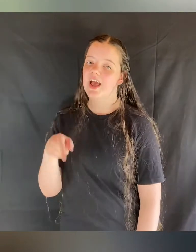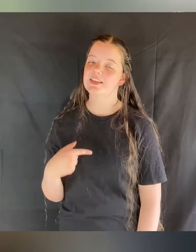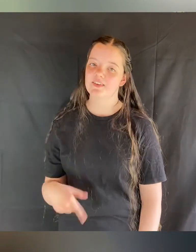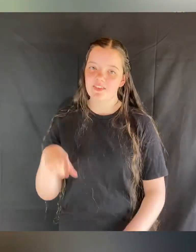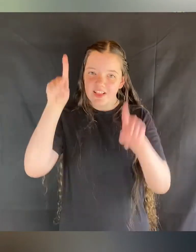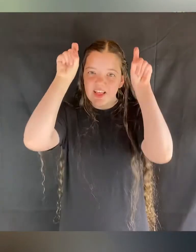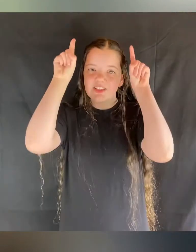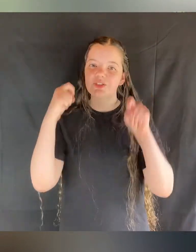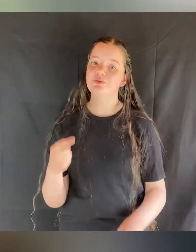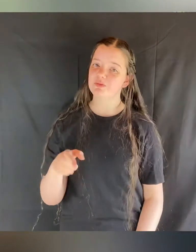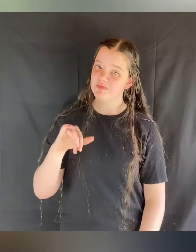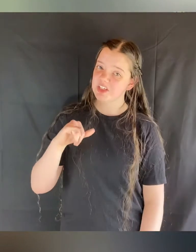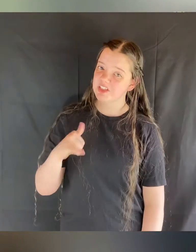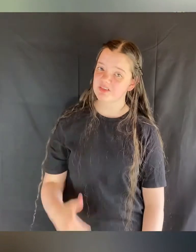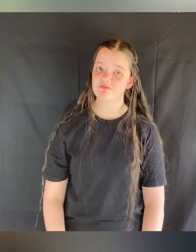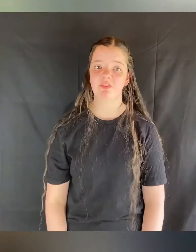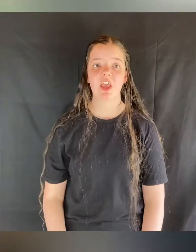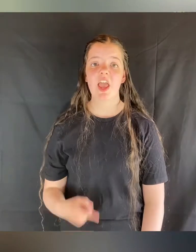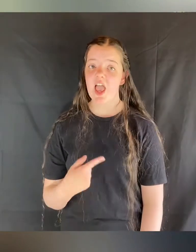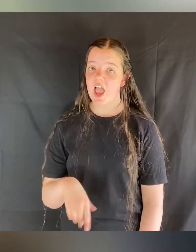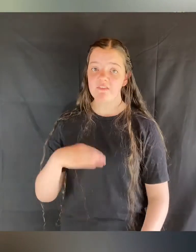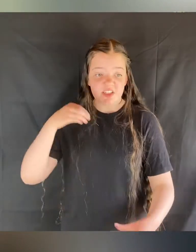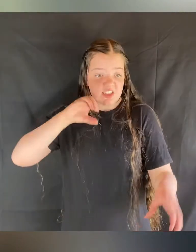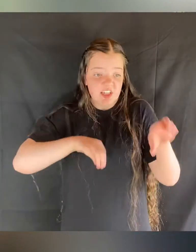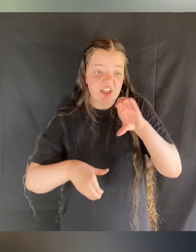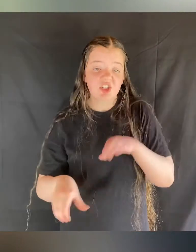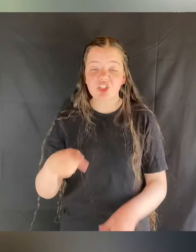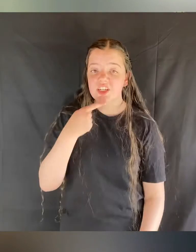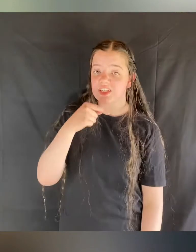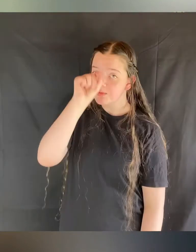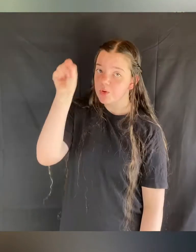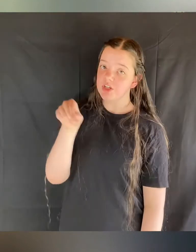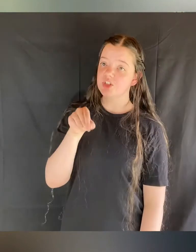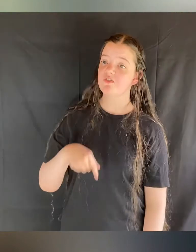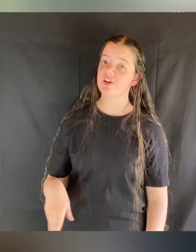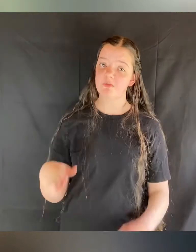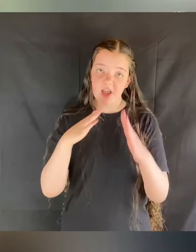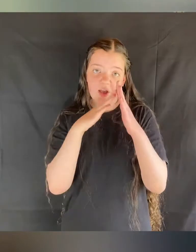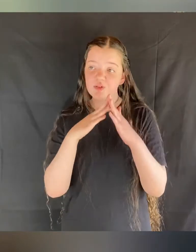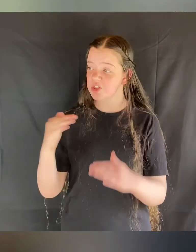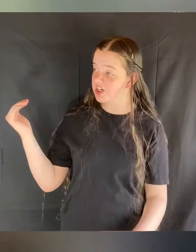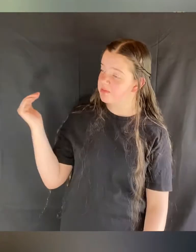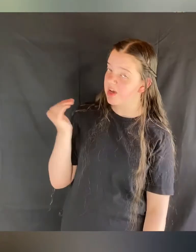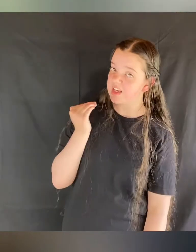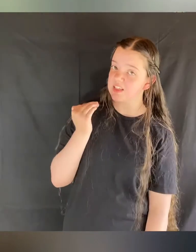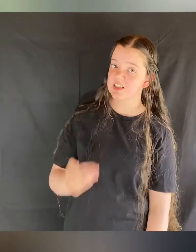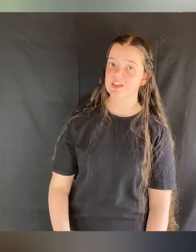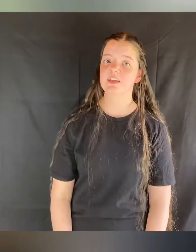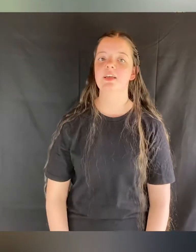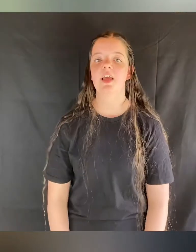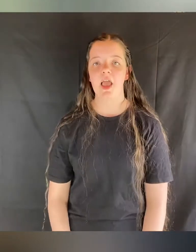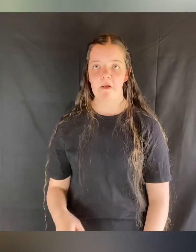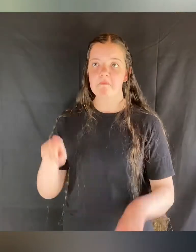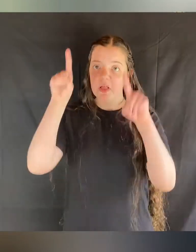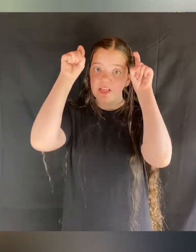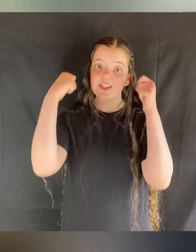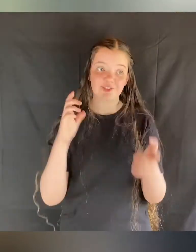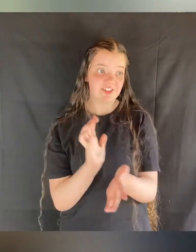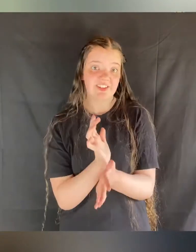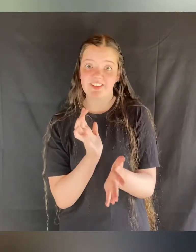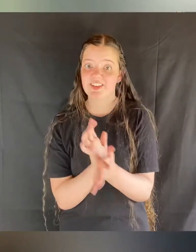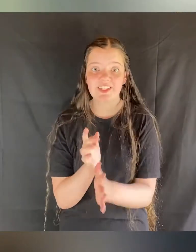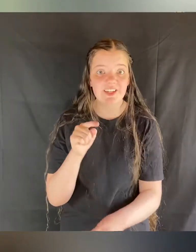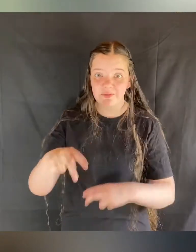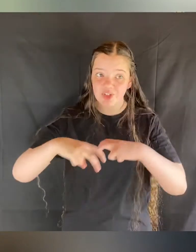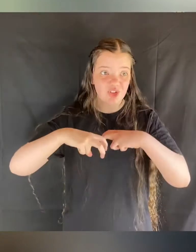mind if the scientists could ask him questions about the house he dragged behind. And Lance was quite delighted. He'd